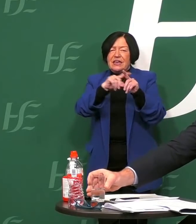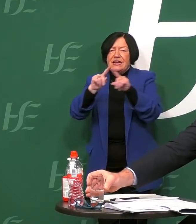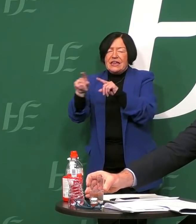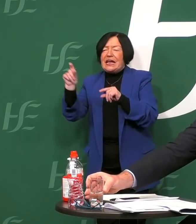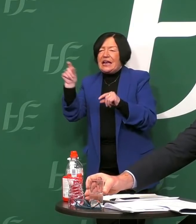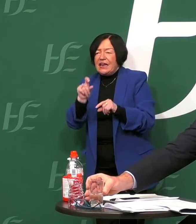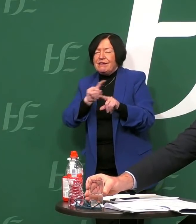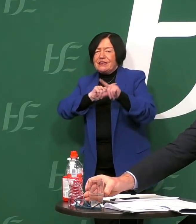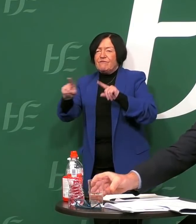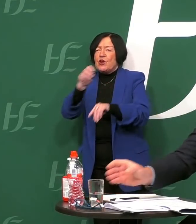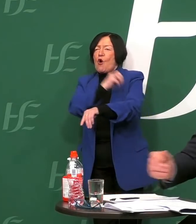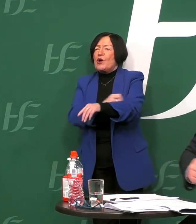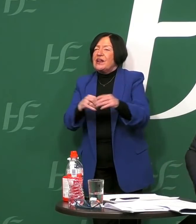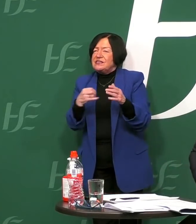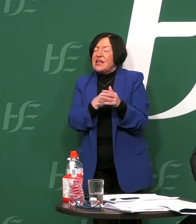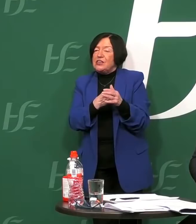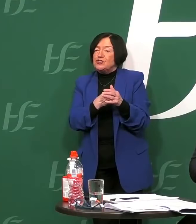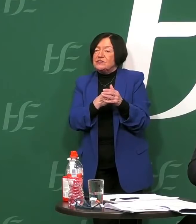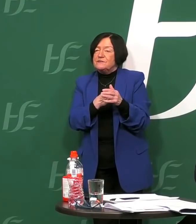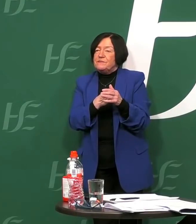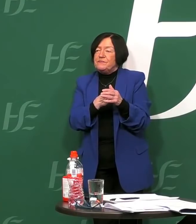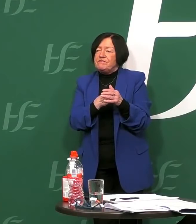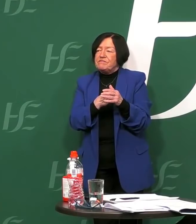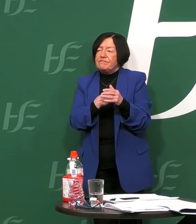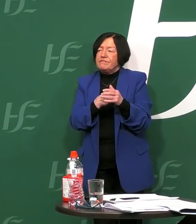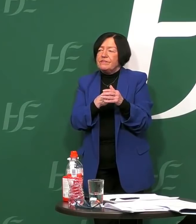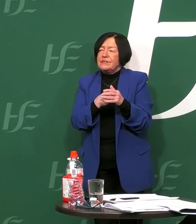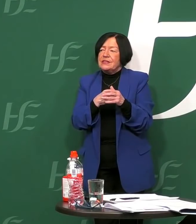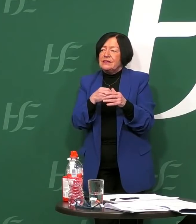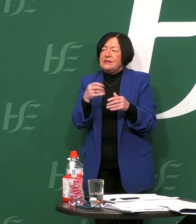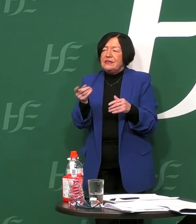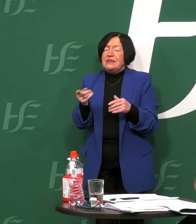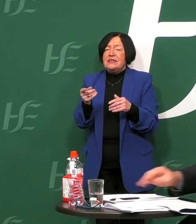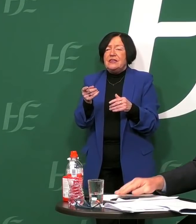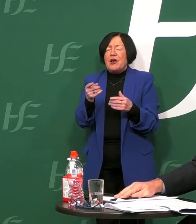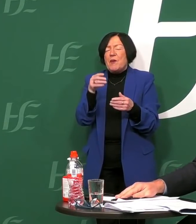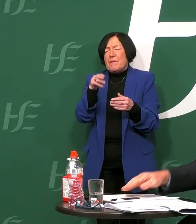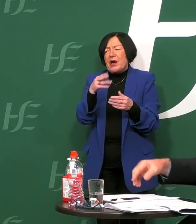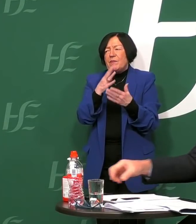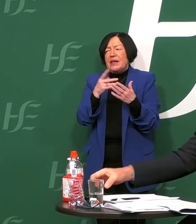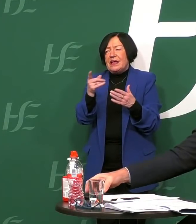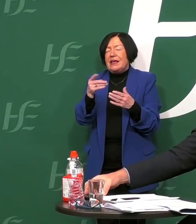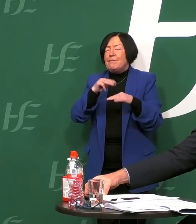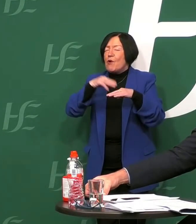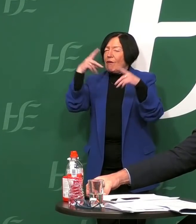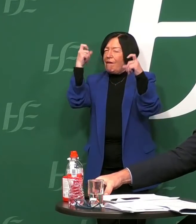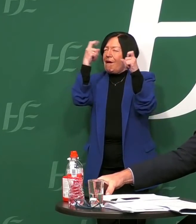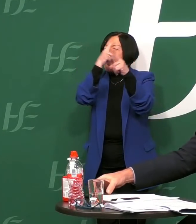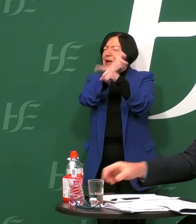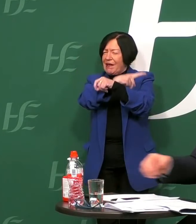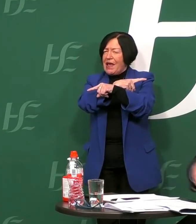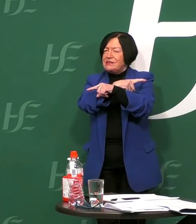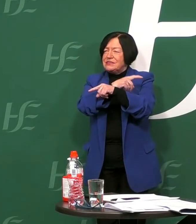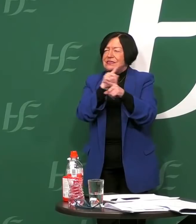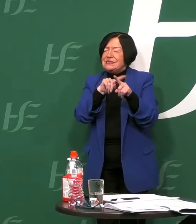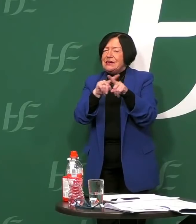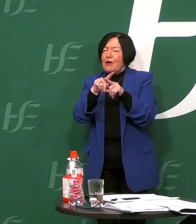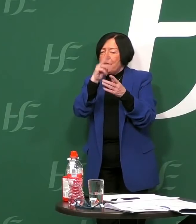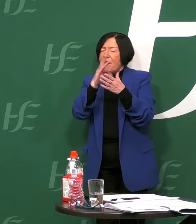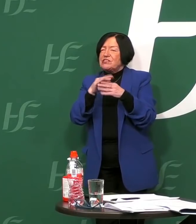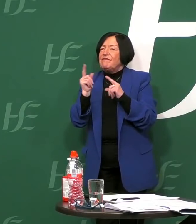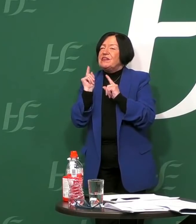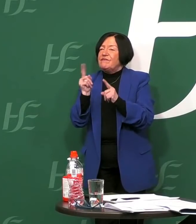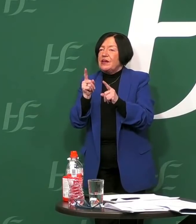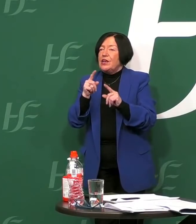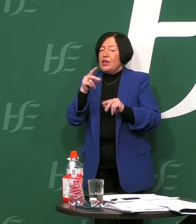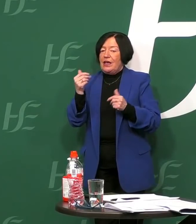leads in our organisation, at what appears to be quite a complicated set of advice and